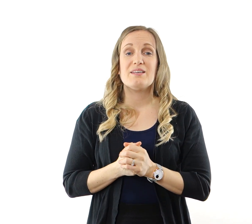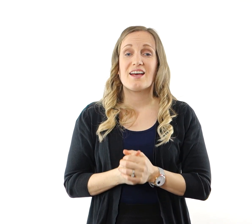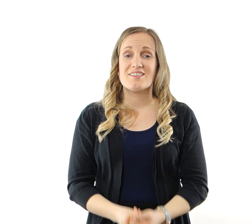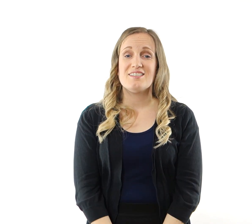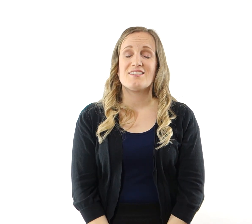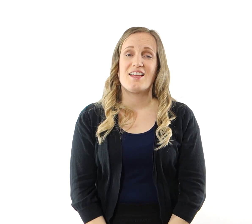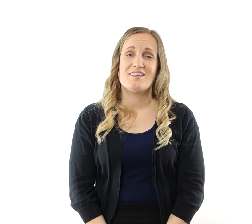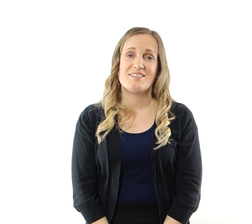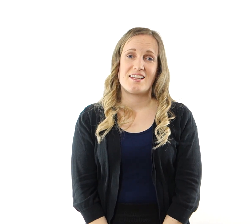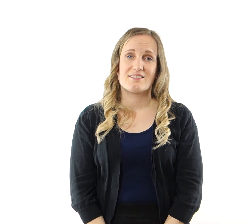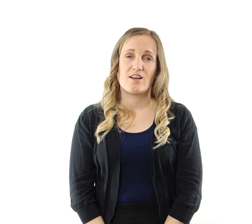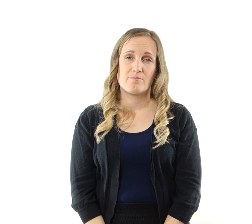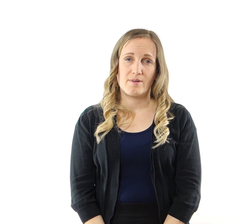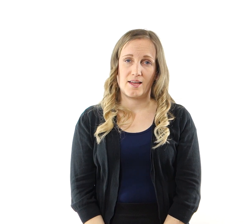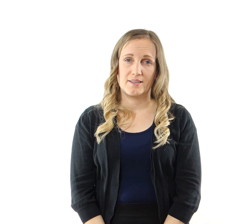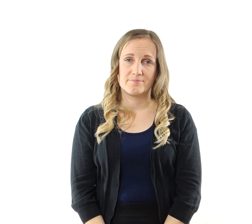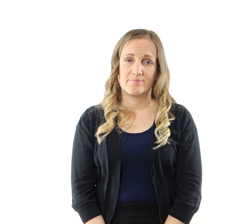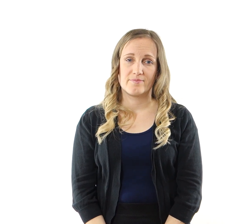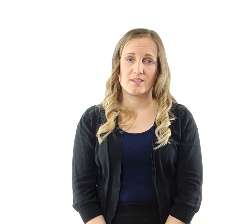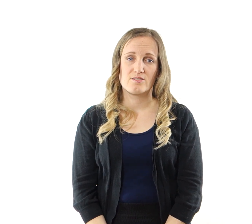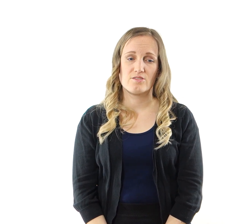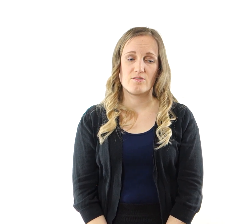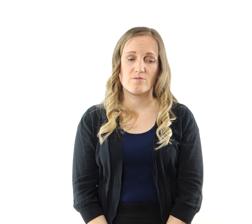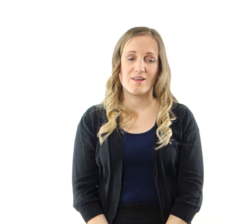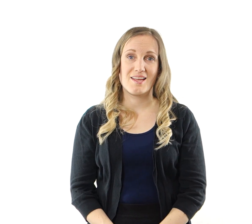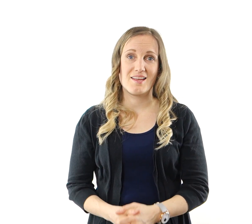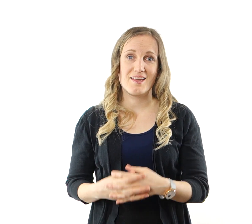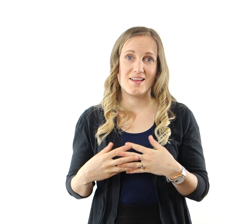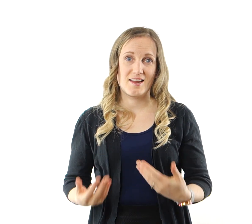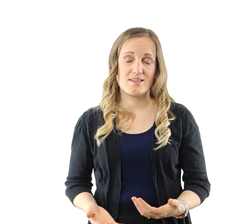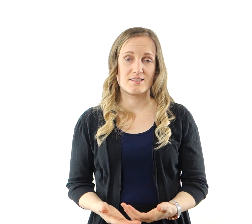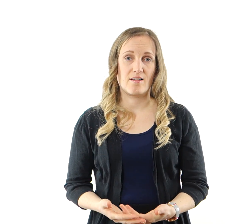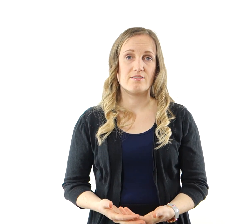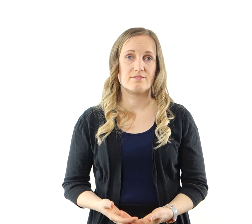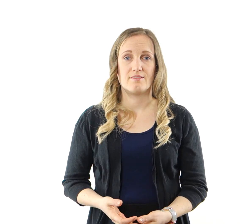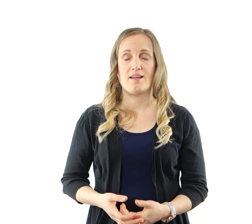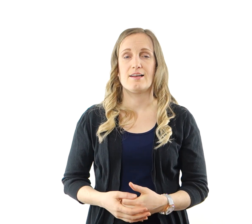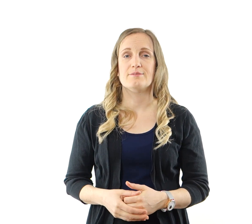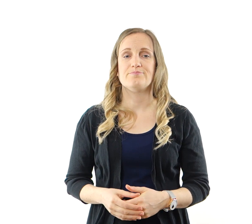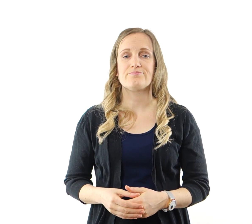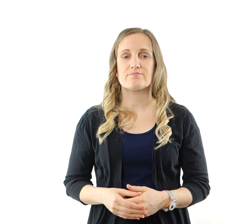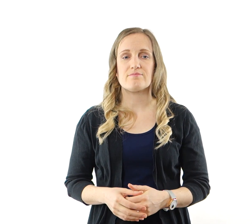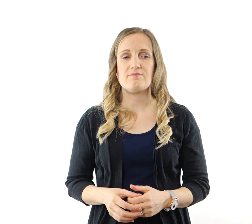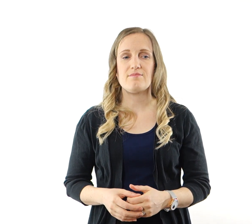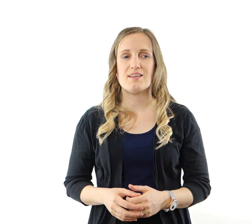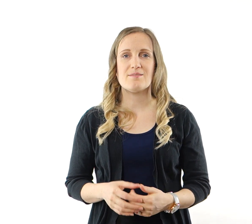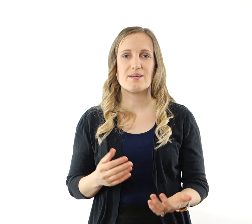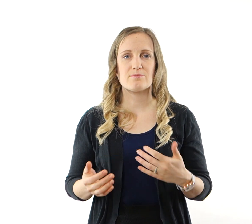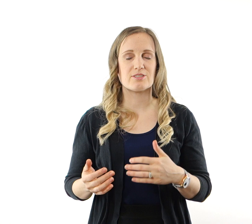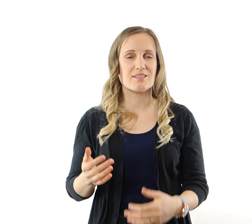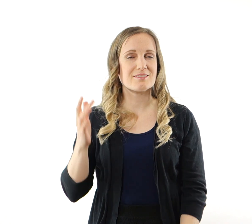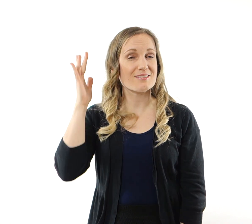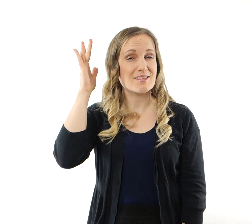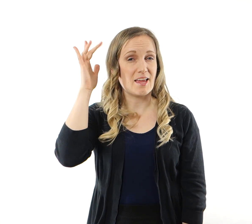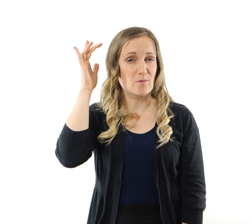Because he said in days gone by. So in ASL, it makes more sense to say